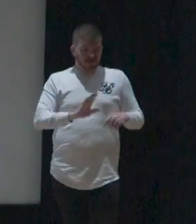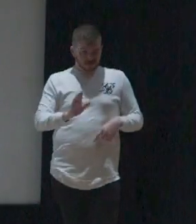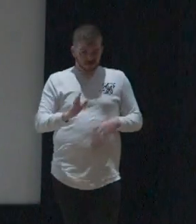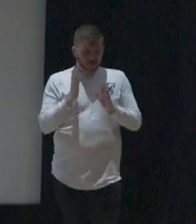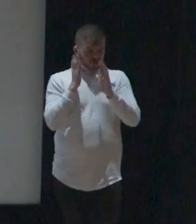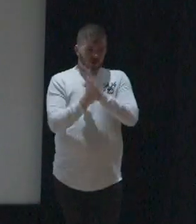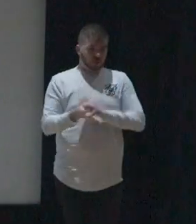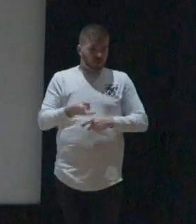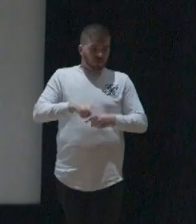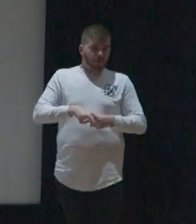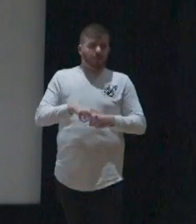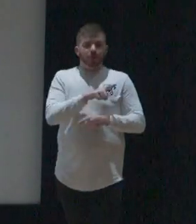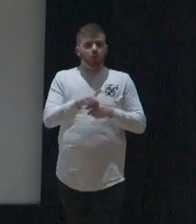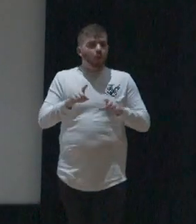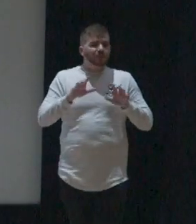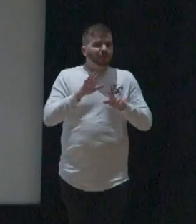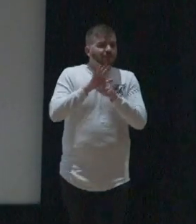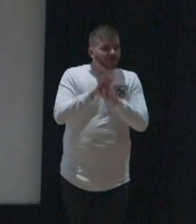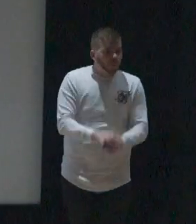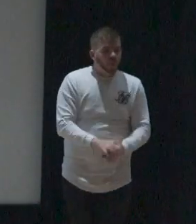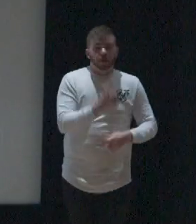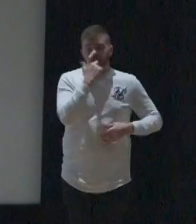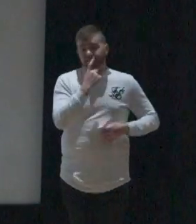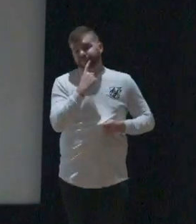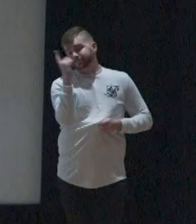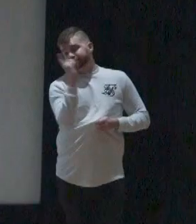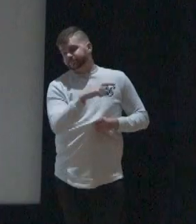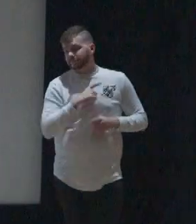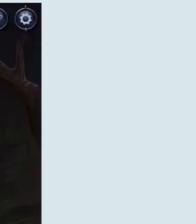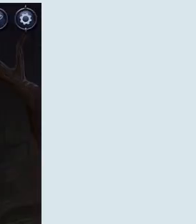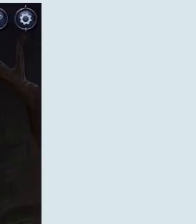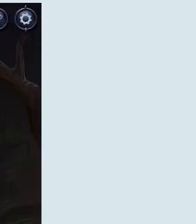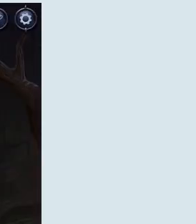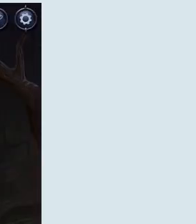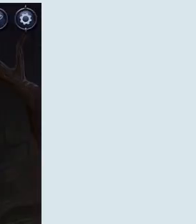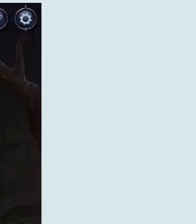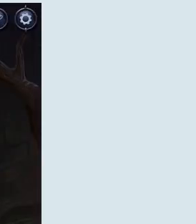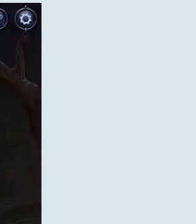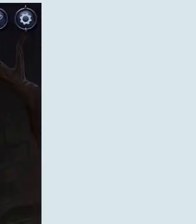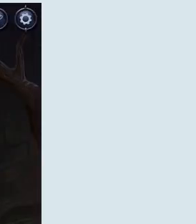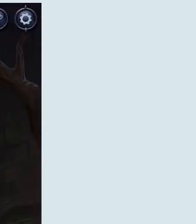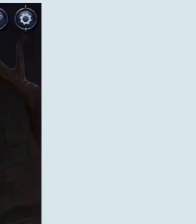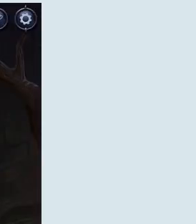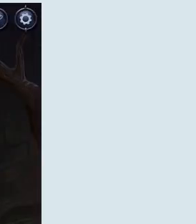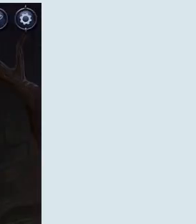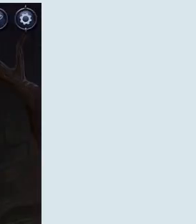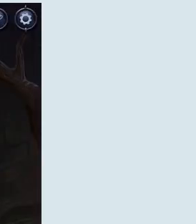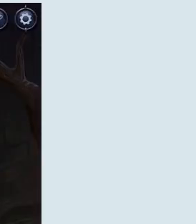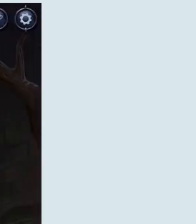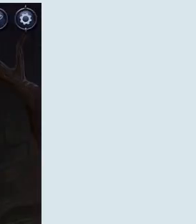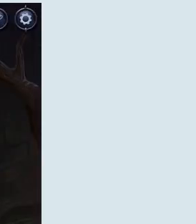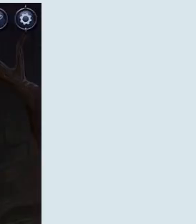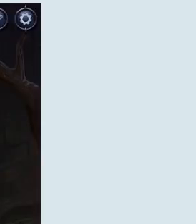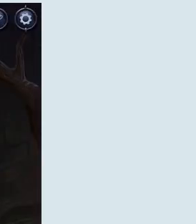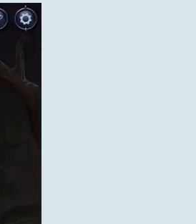play it right away. But they're not forced to. They can just dismiss the tutorial and move on if they're not bothered. So this is what happens if you use the horse. It just zooms across